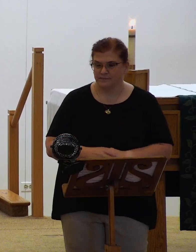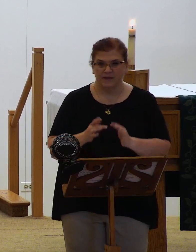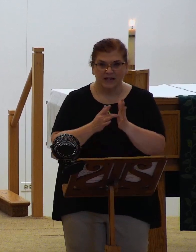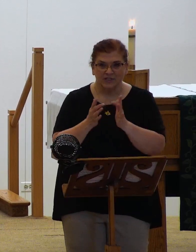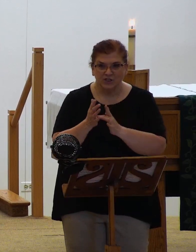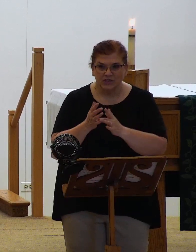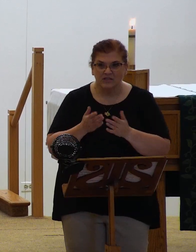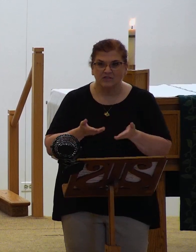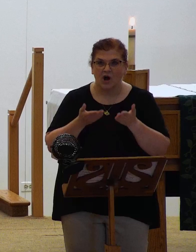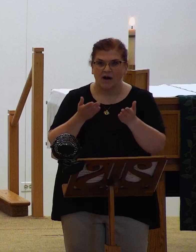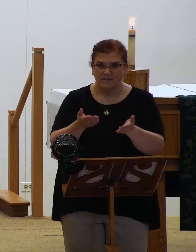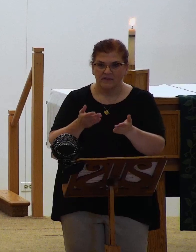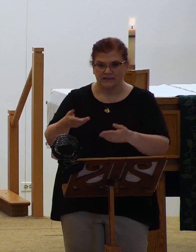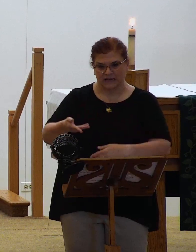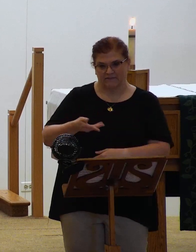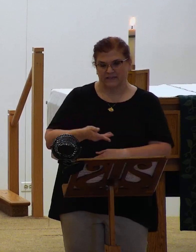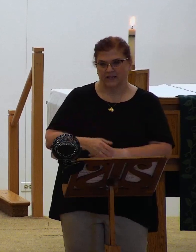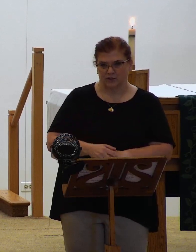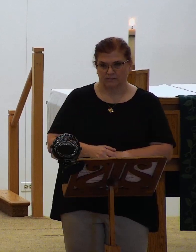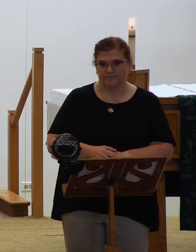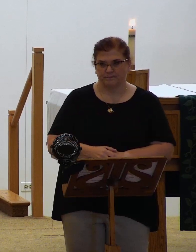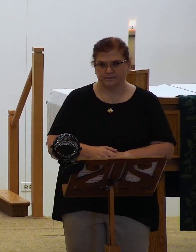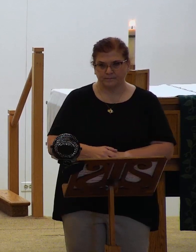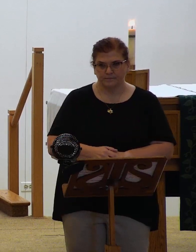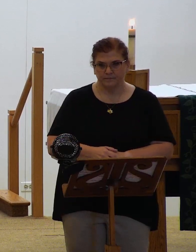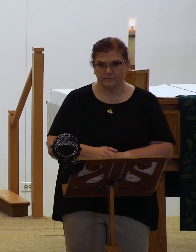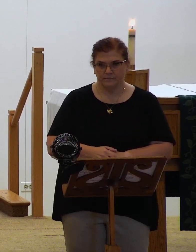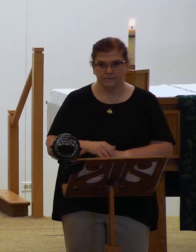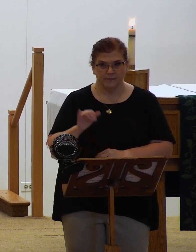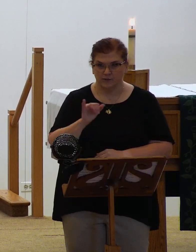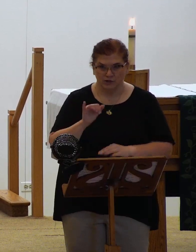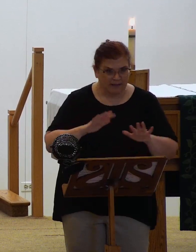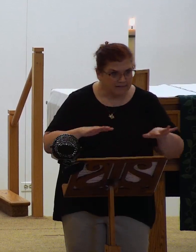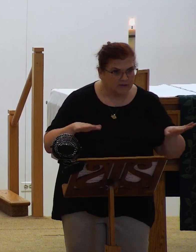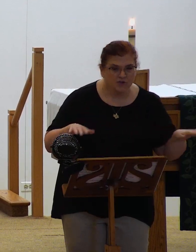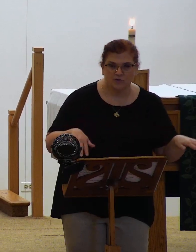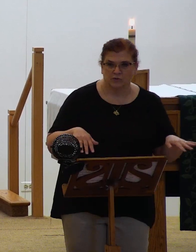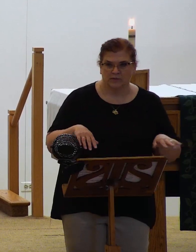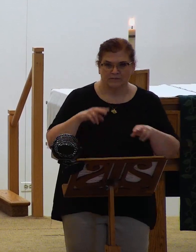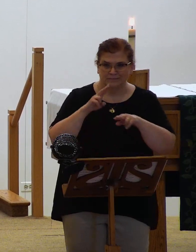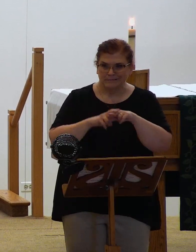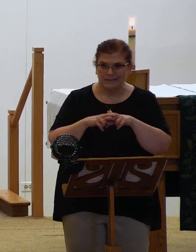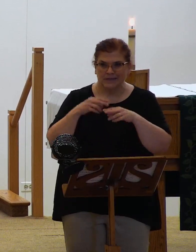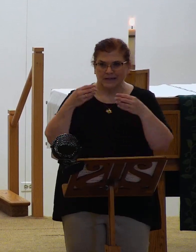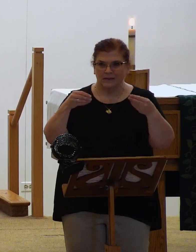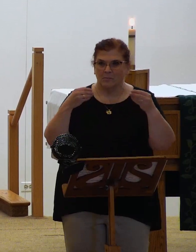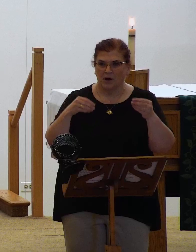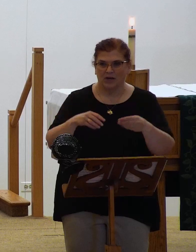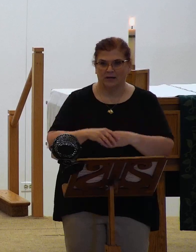Jesus offers an invitation. Just like the children sitting in the marketplace,